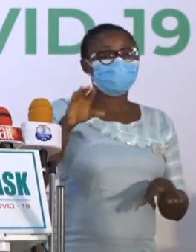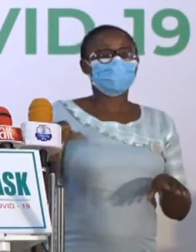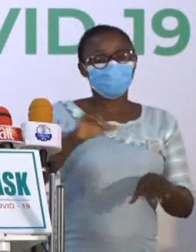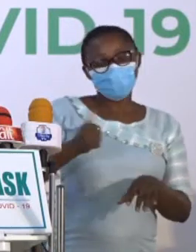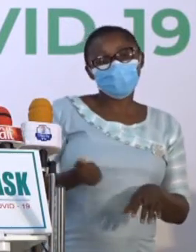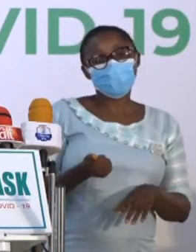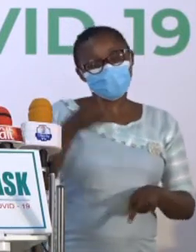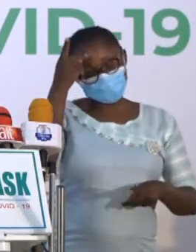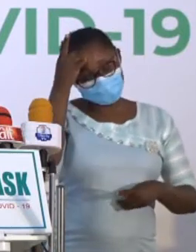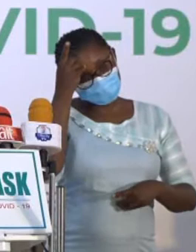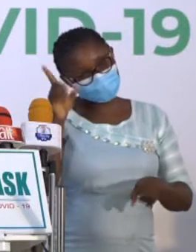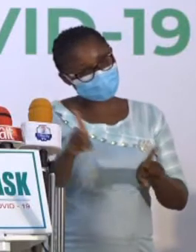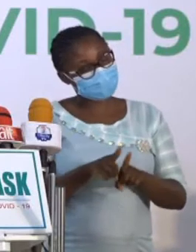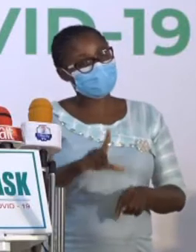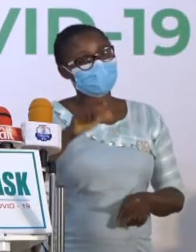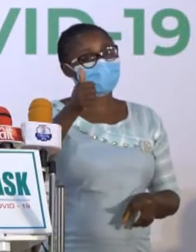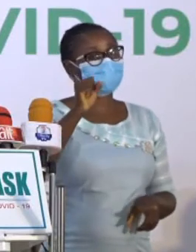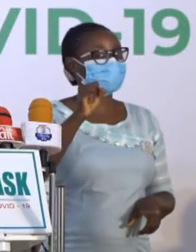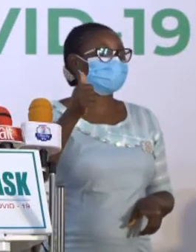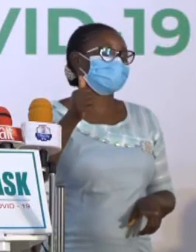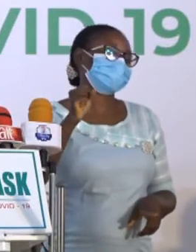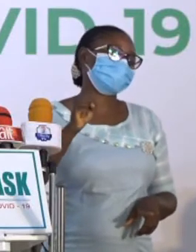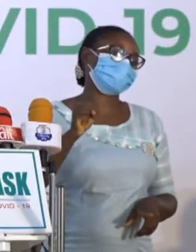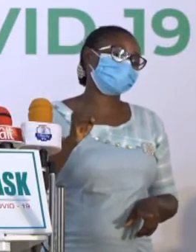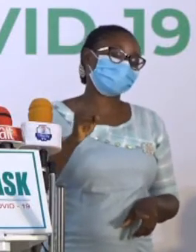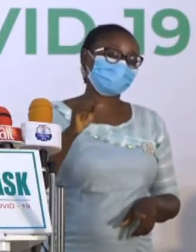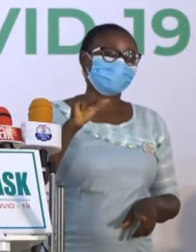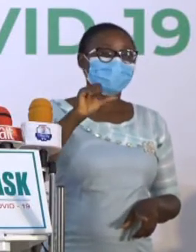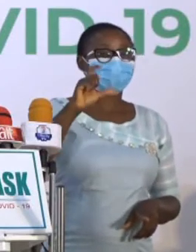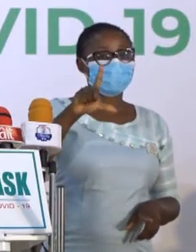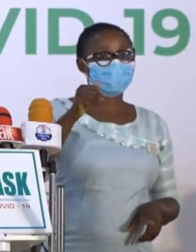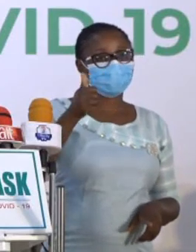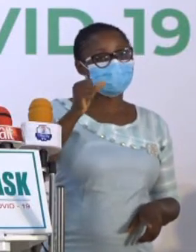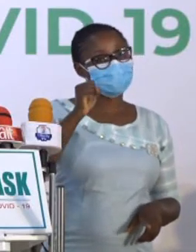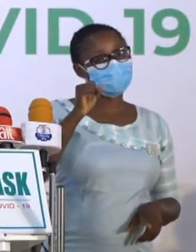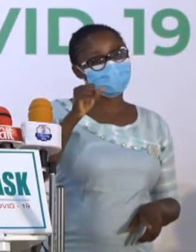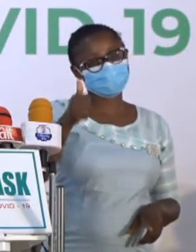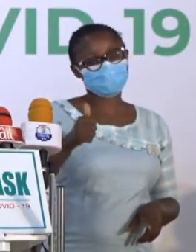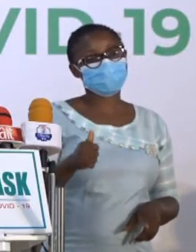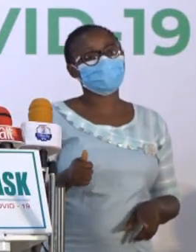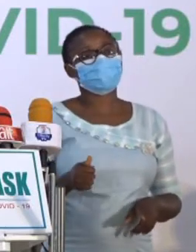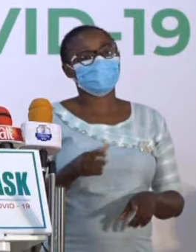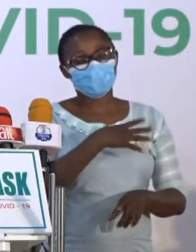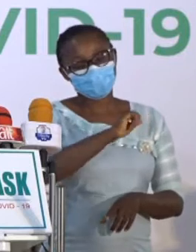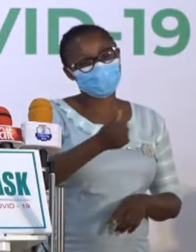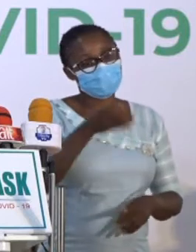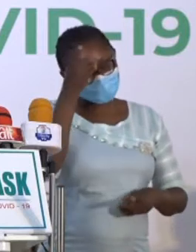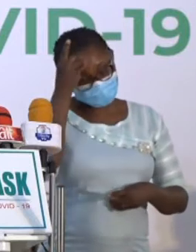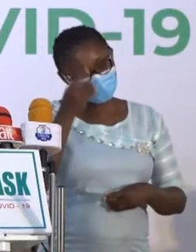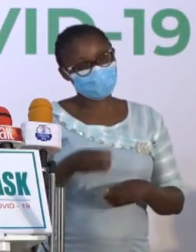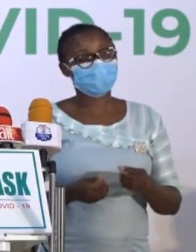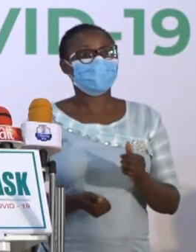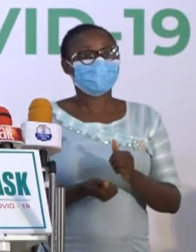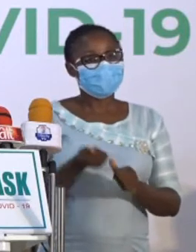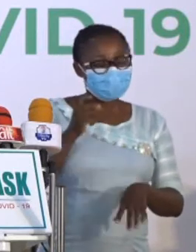and now COVID. Each time a new case is recorded from any part of the country on SOMAS, we immediately view it